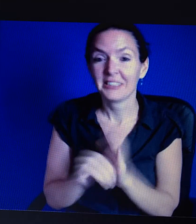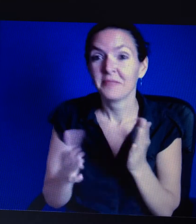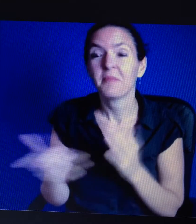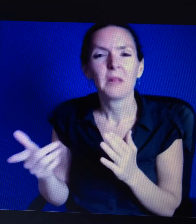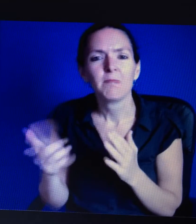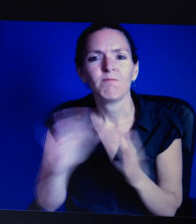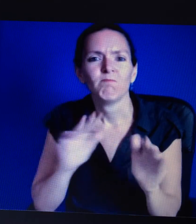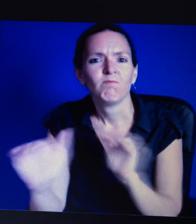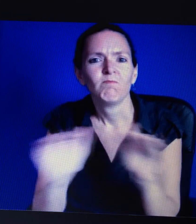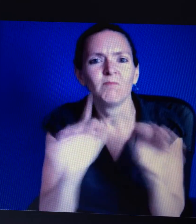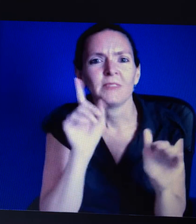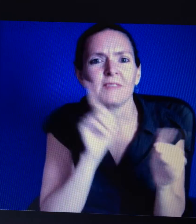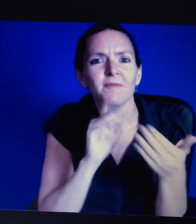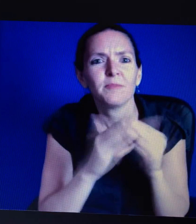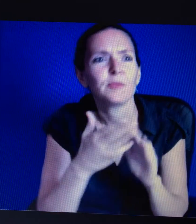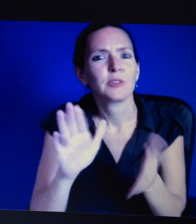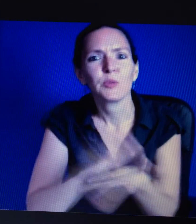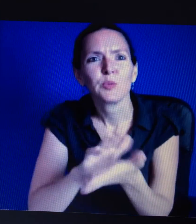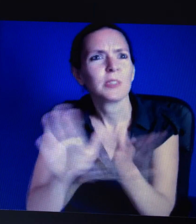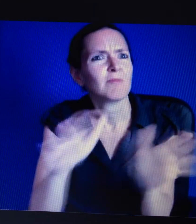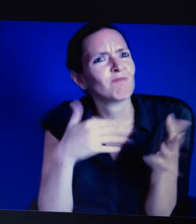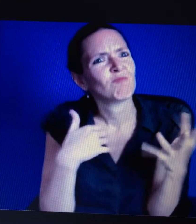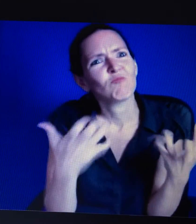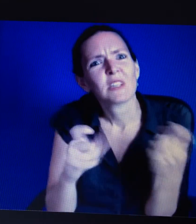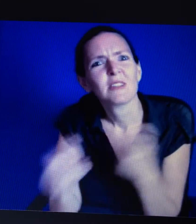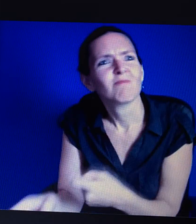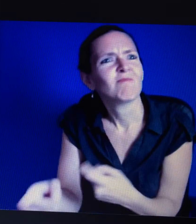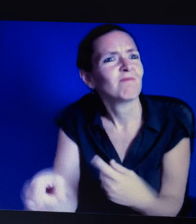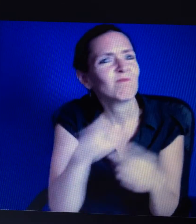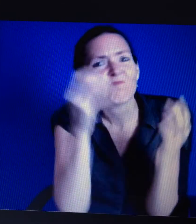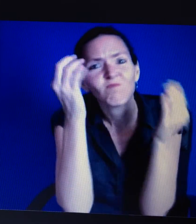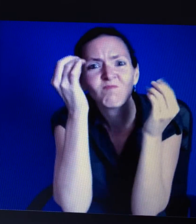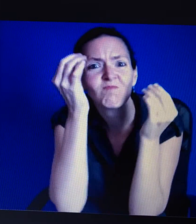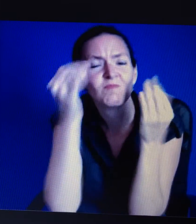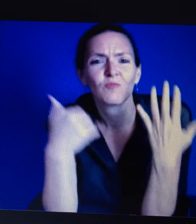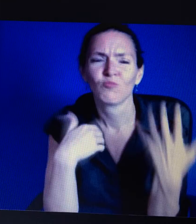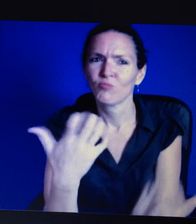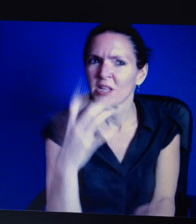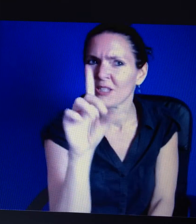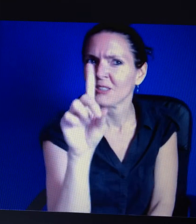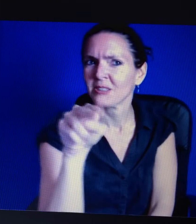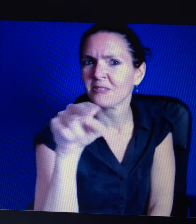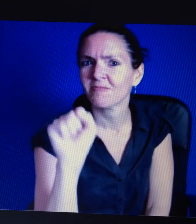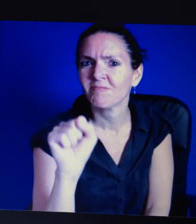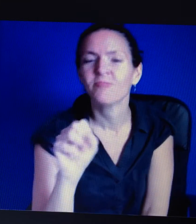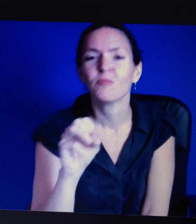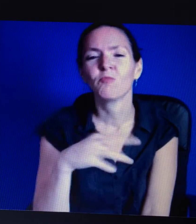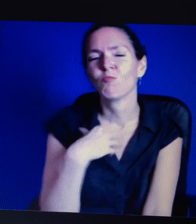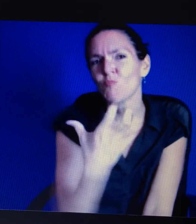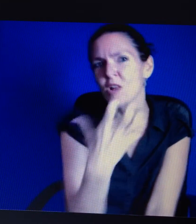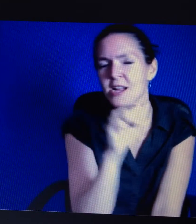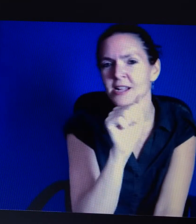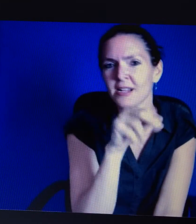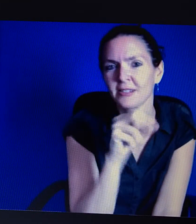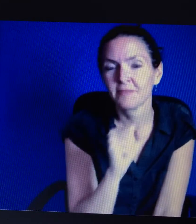could learn the language for their kids. But most, name signs are given by teachers.